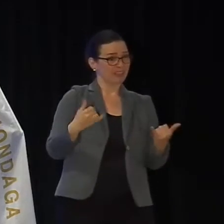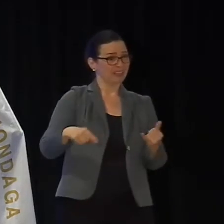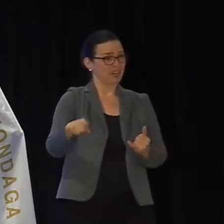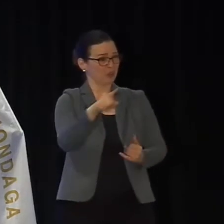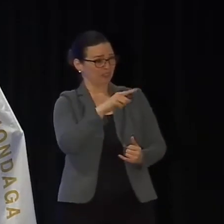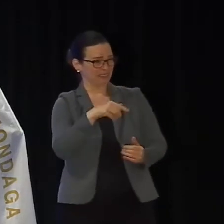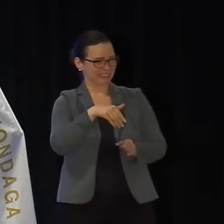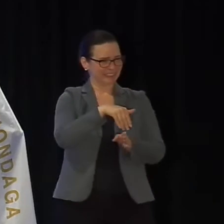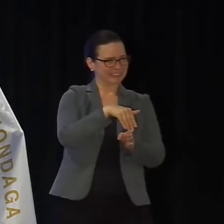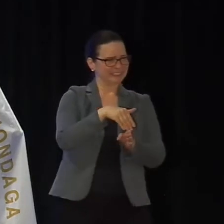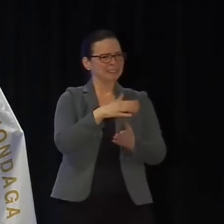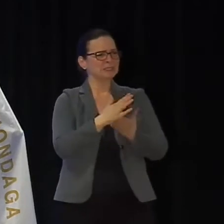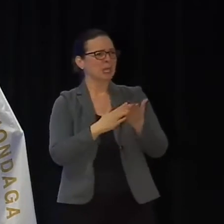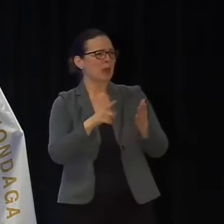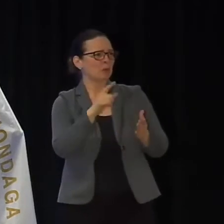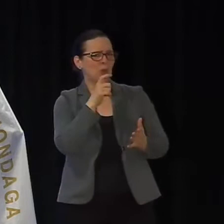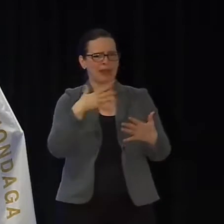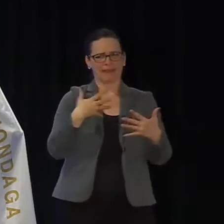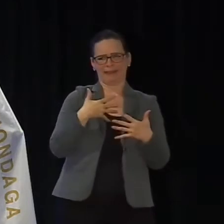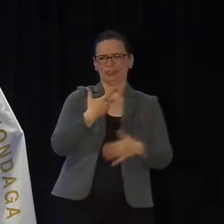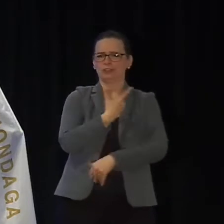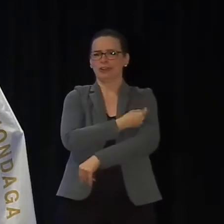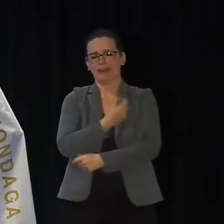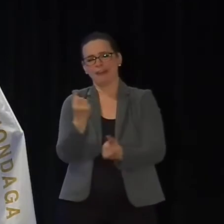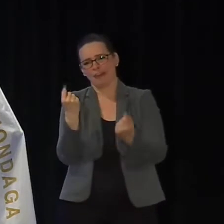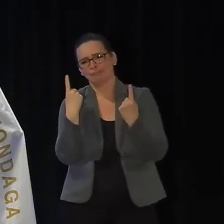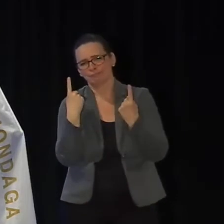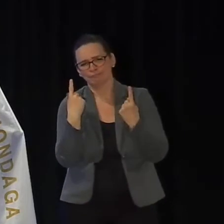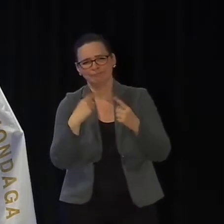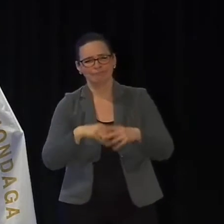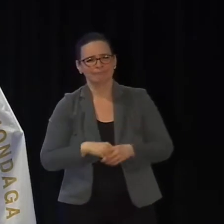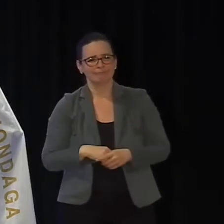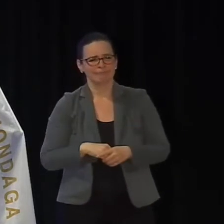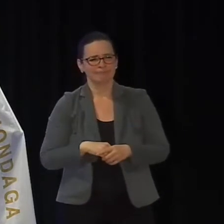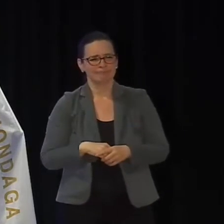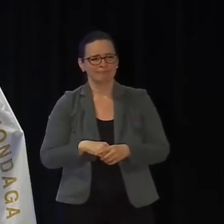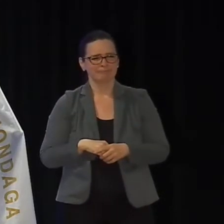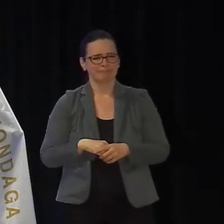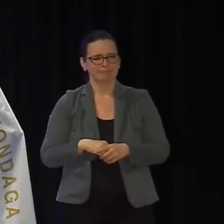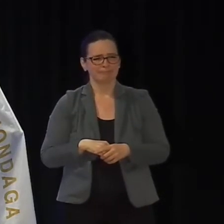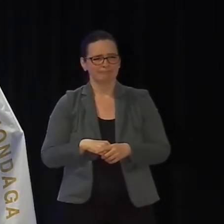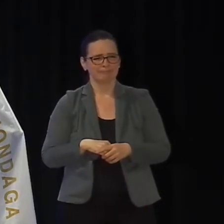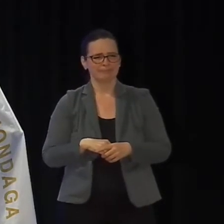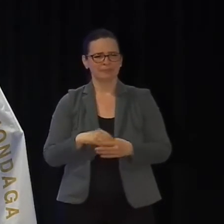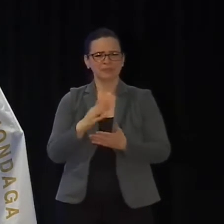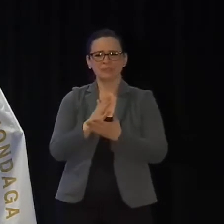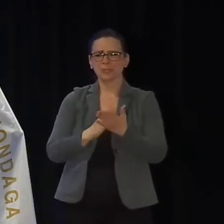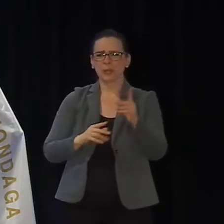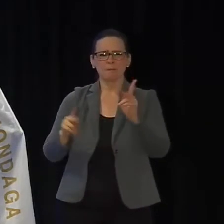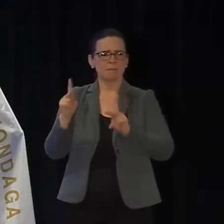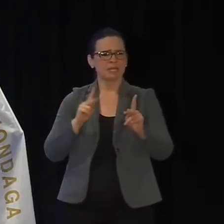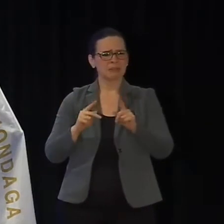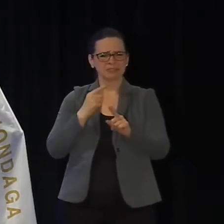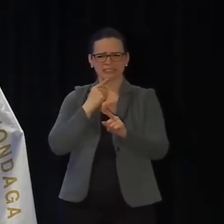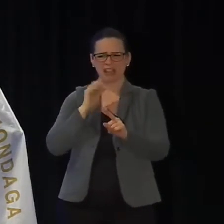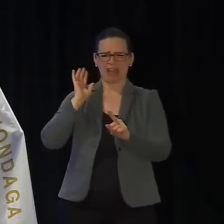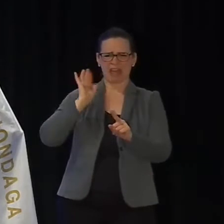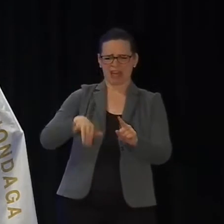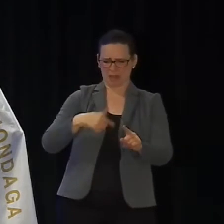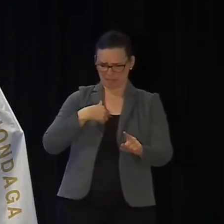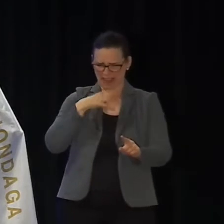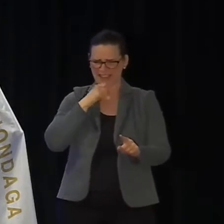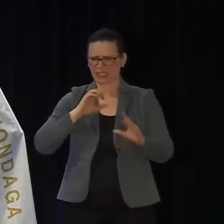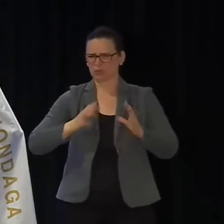people who have a mindset, well, geez, people my age, when they get this, we don't get that sick. And they aren't loosening